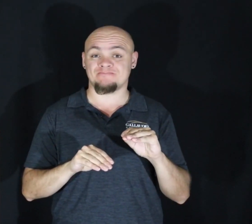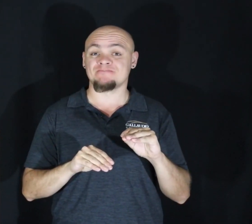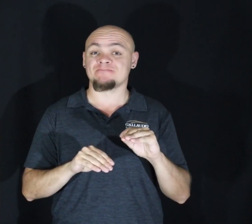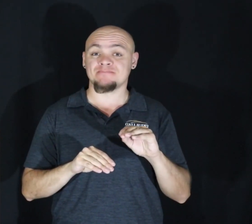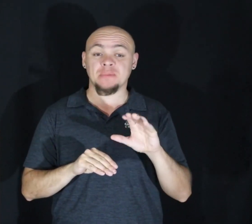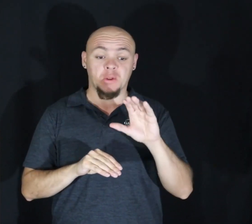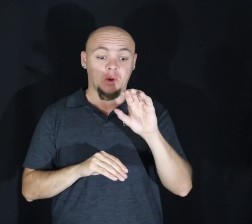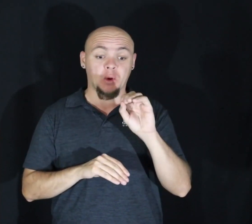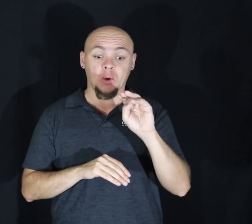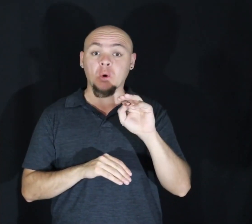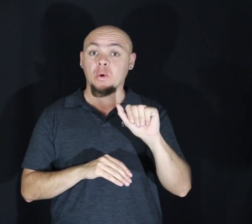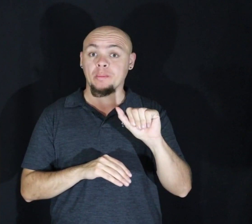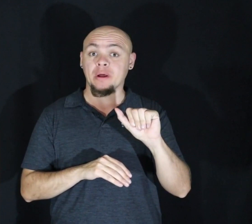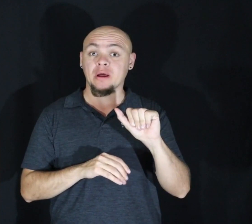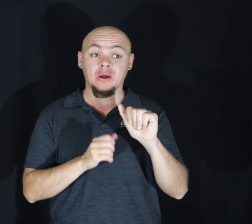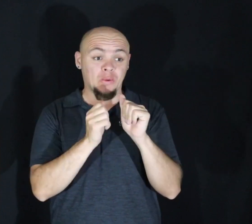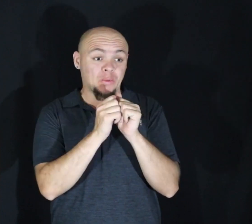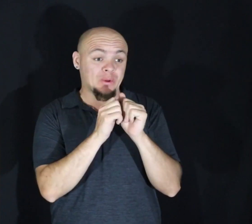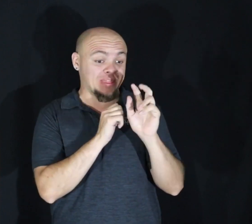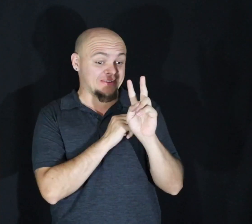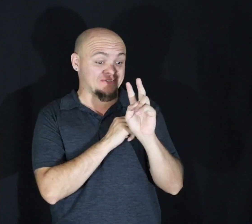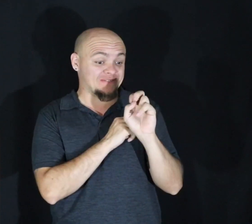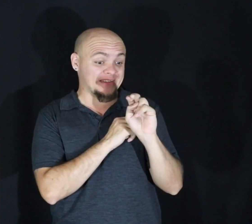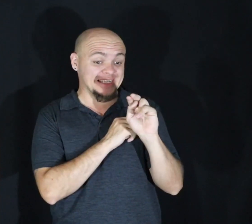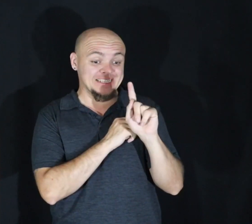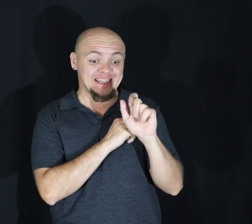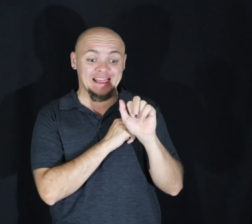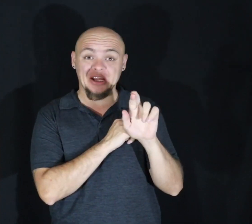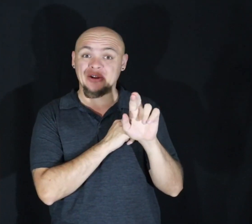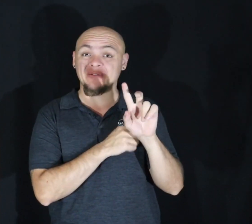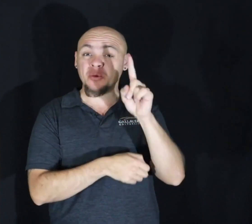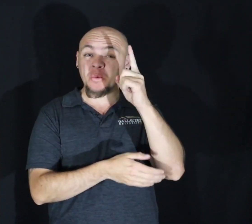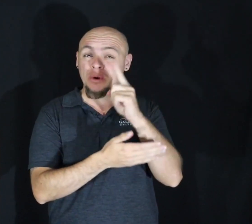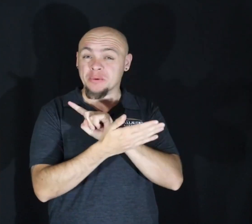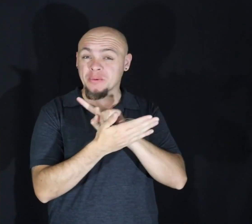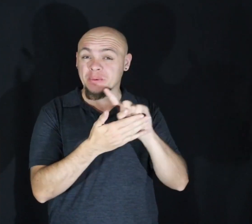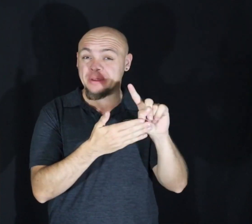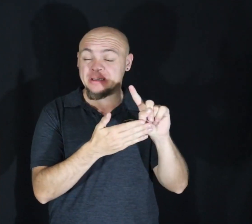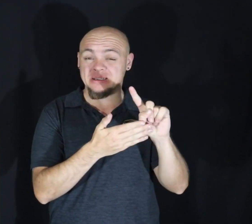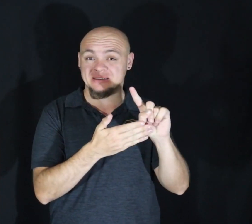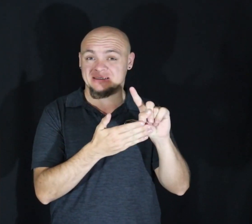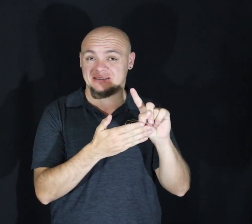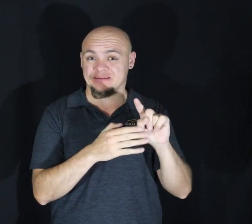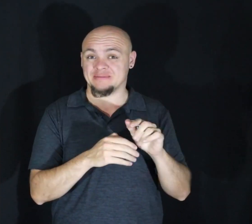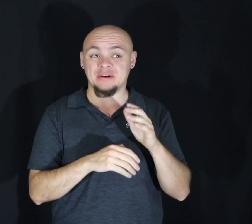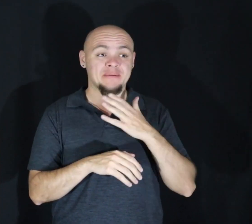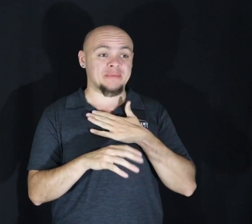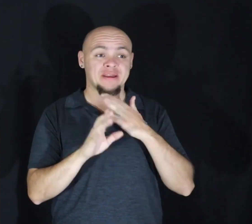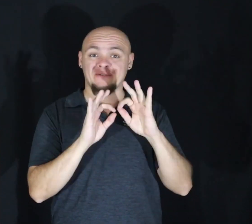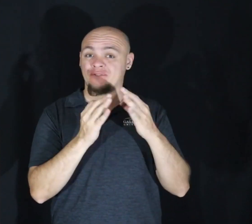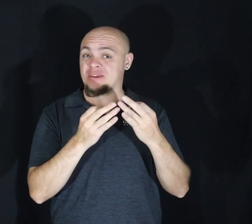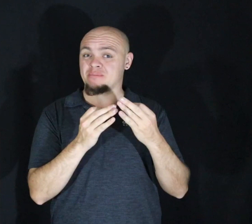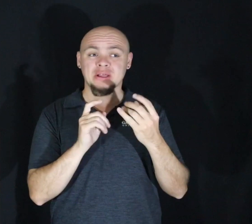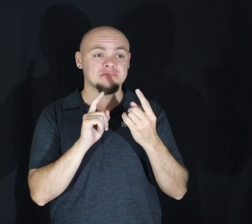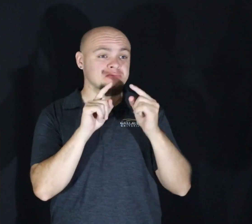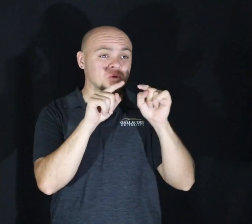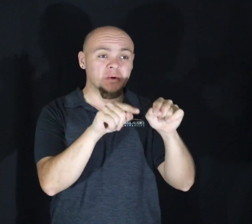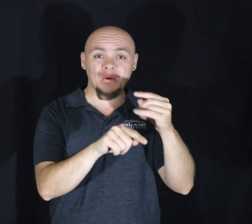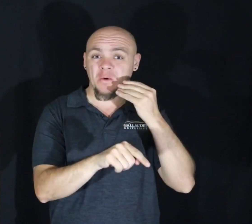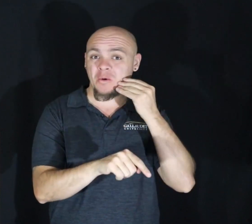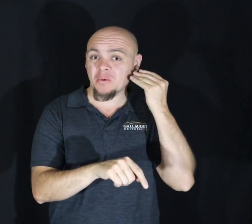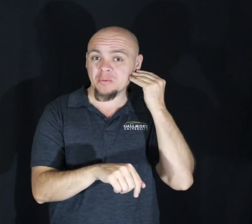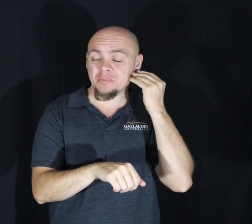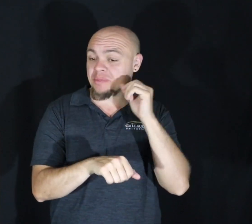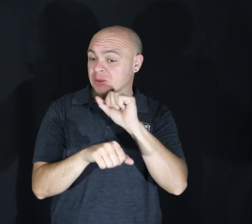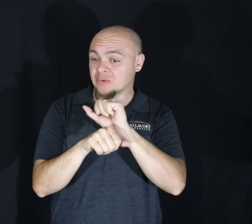coma, hooked up to a ventilator for a solid week. I could not get home to my family. I couldn't get back to